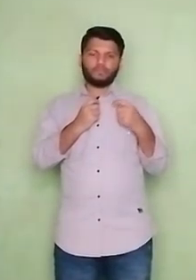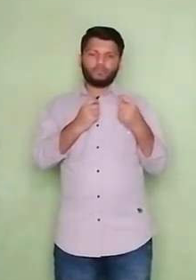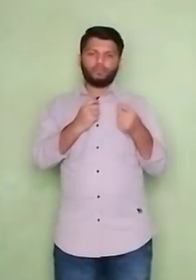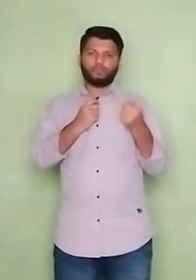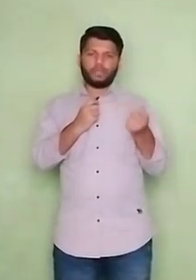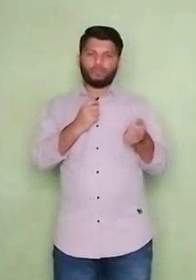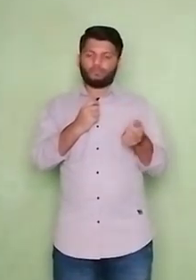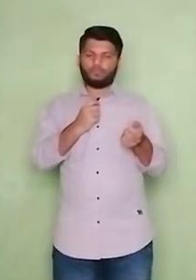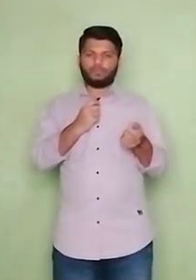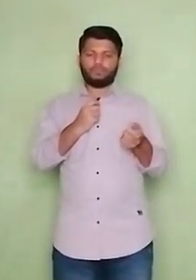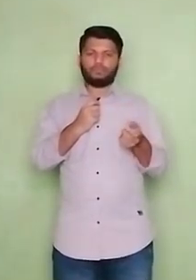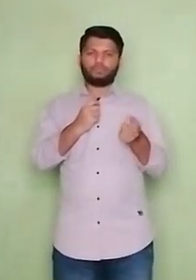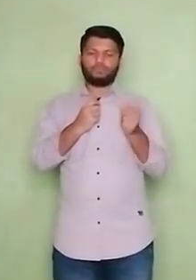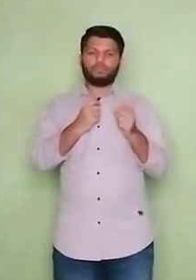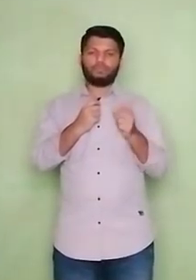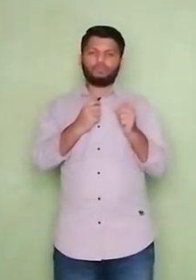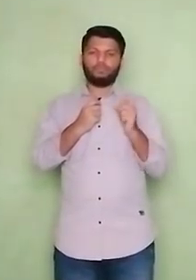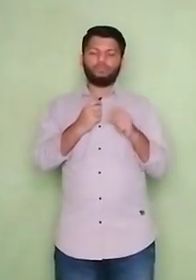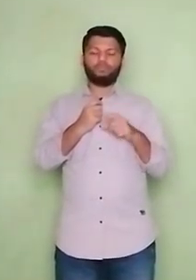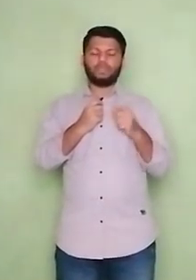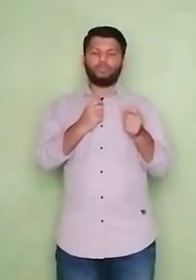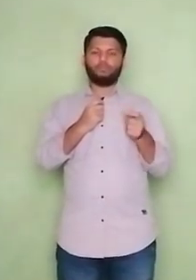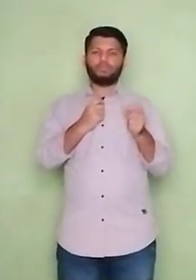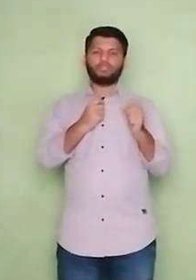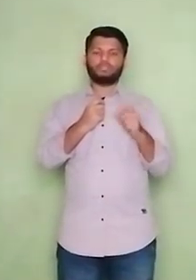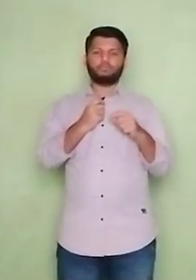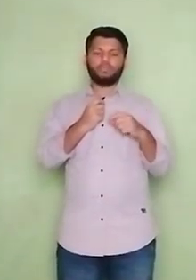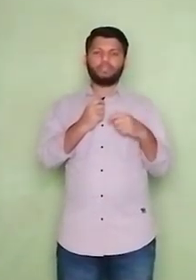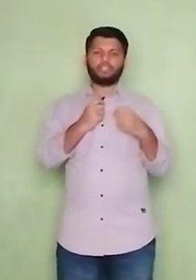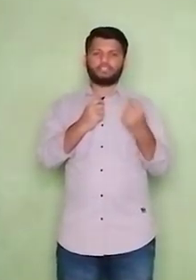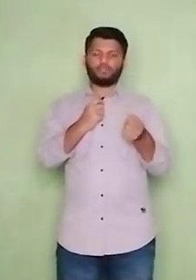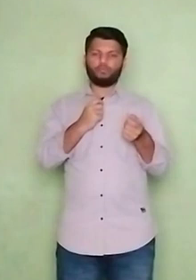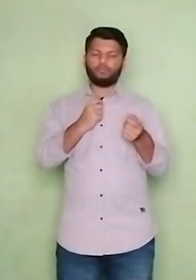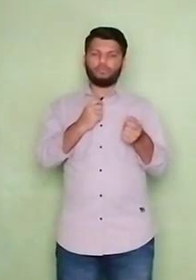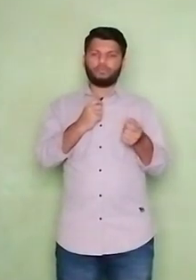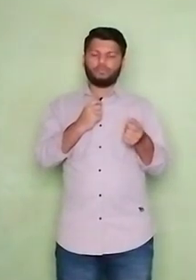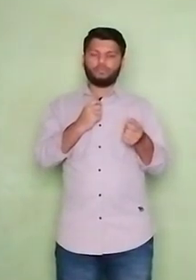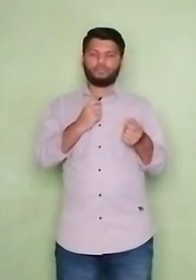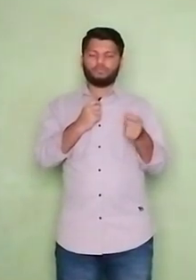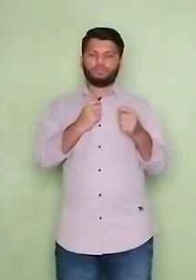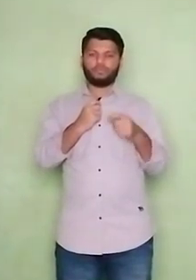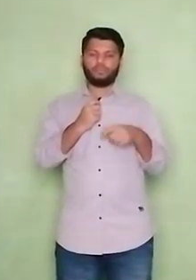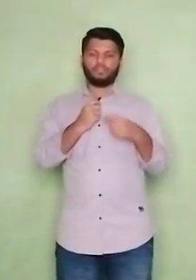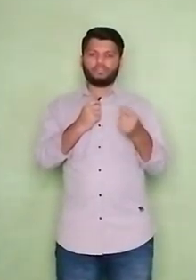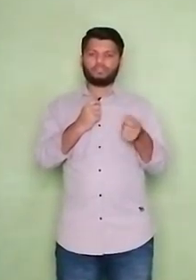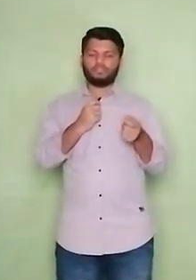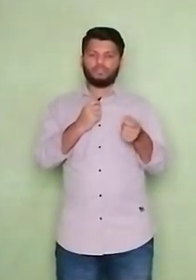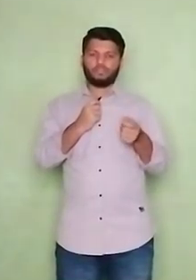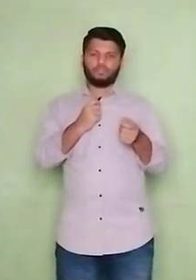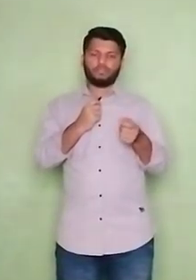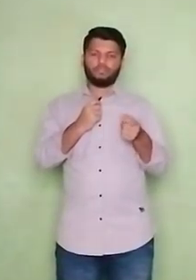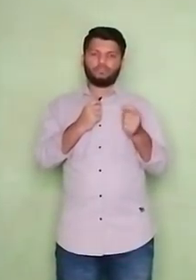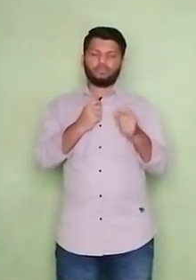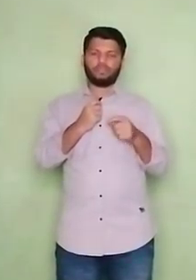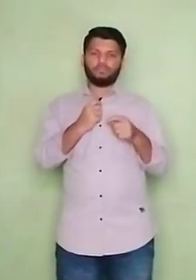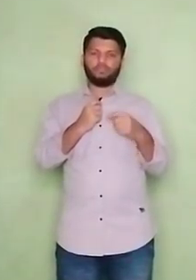do while loop. So do while loop is a pre-test loop. So in this, when we